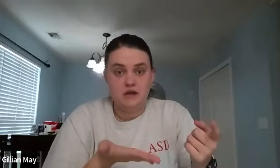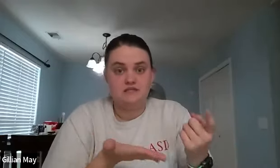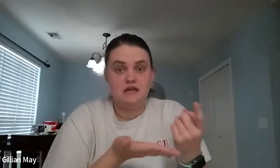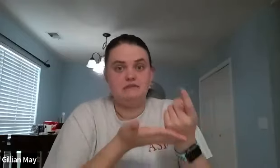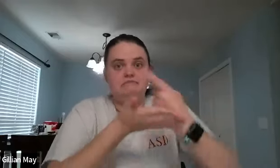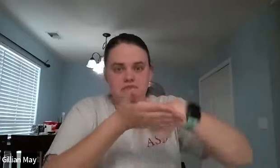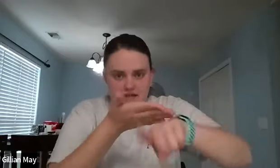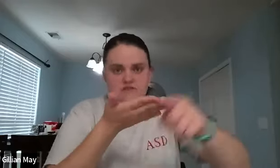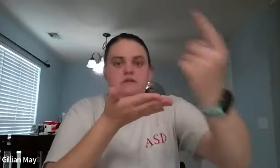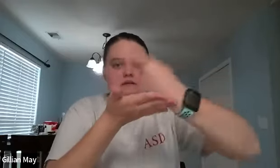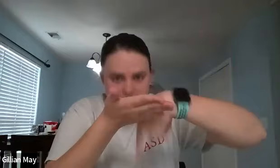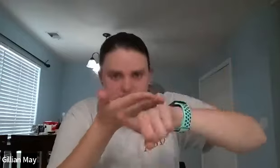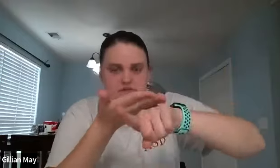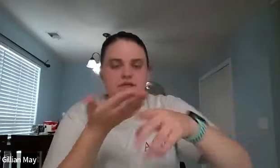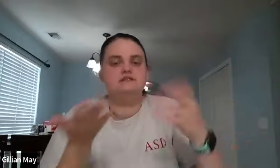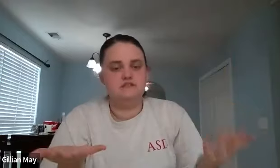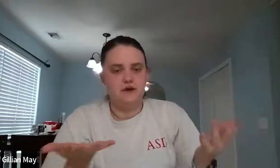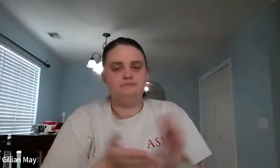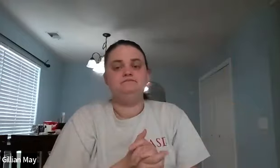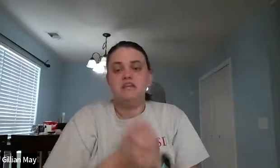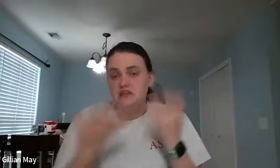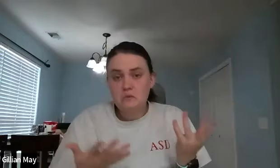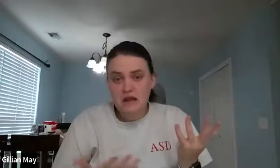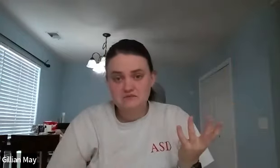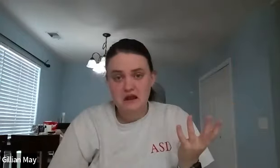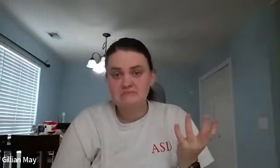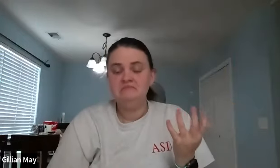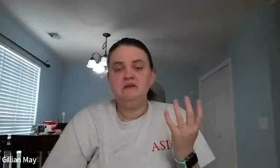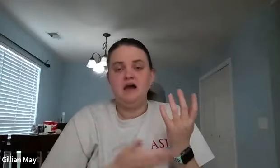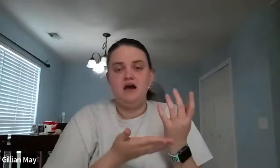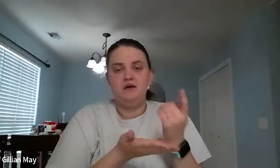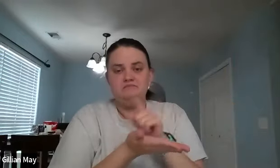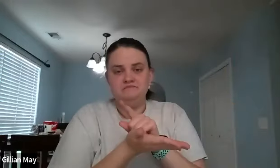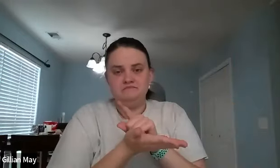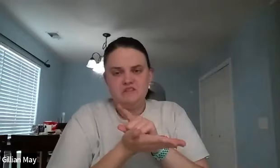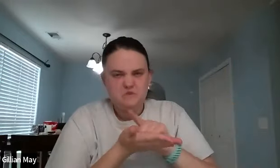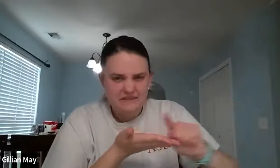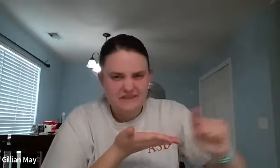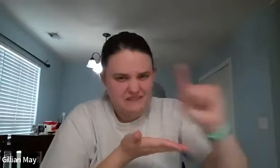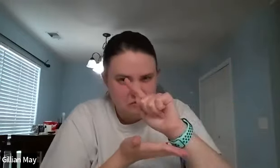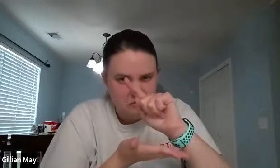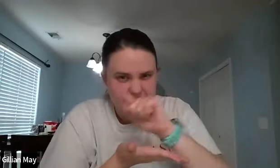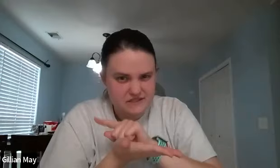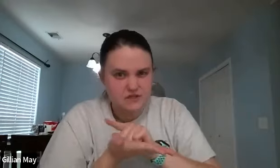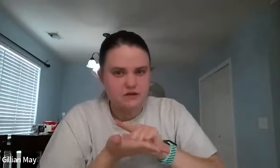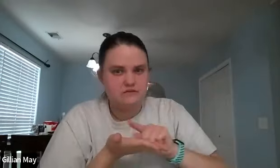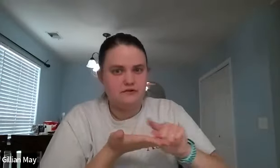kept saying next week, next week. So either way is right. This one I think is a little more easier